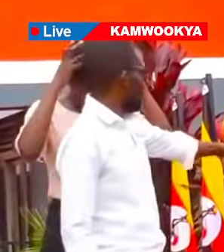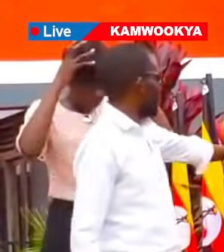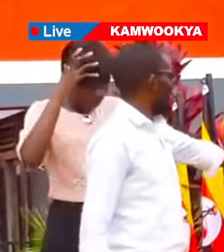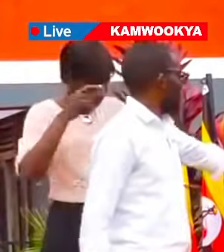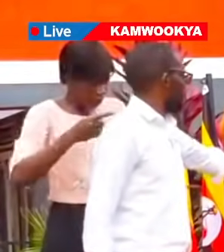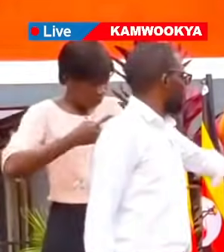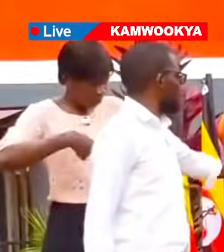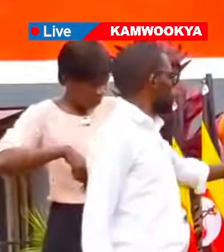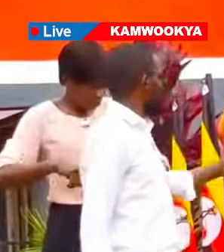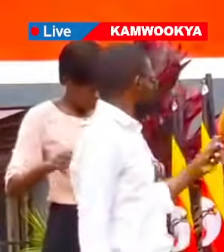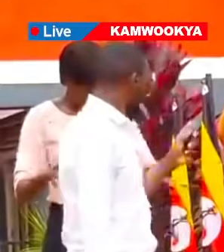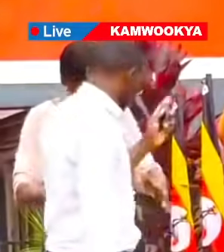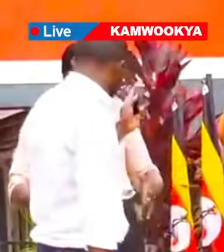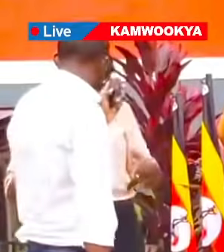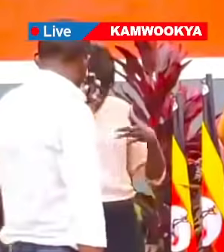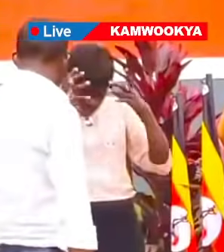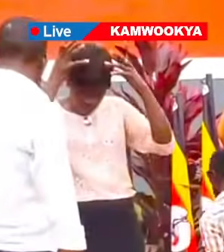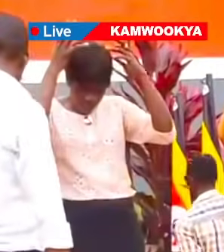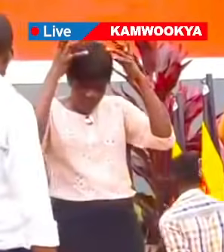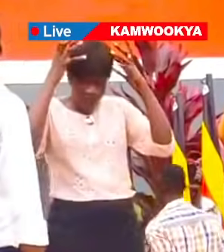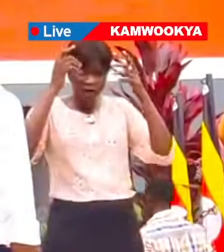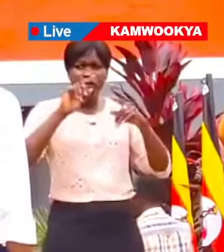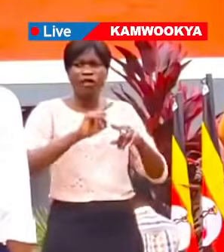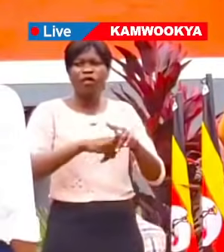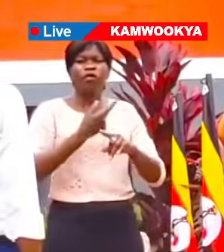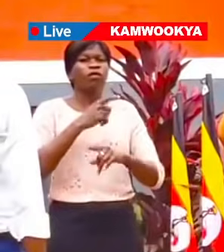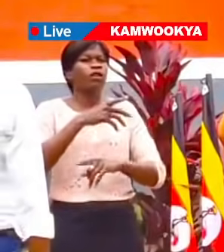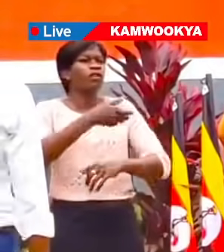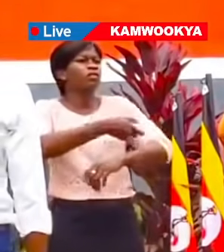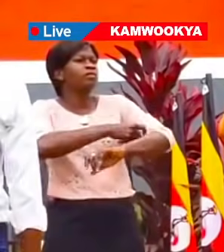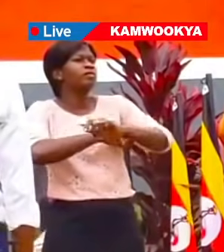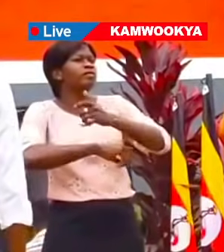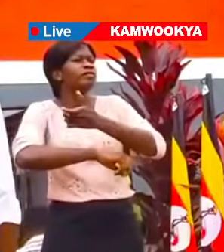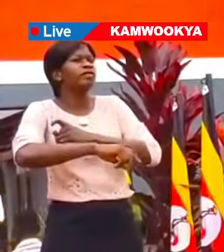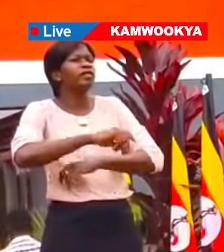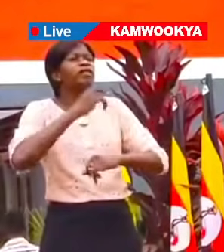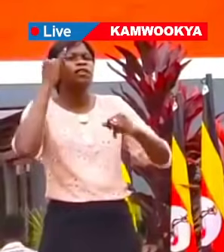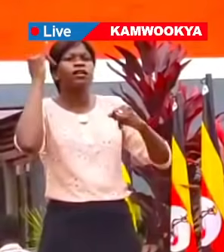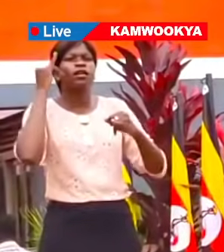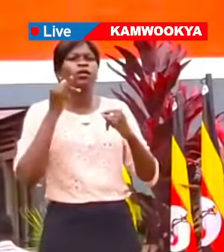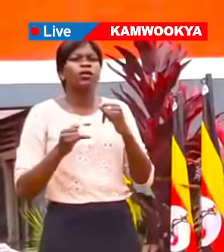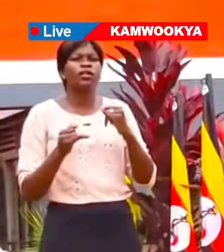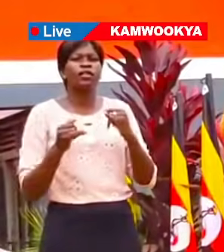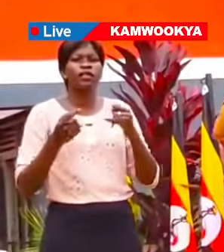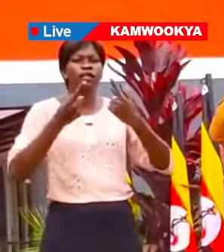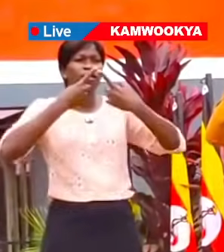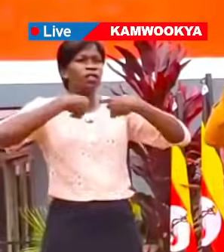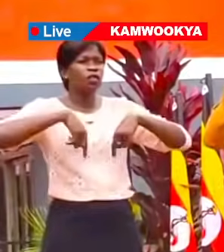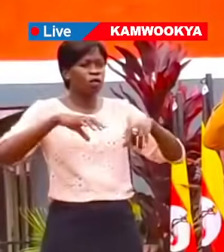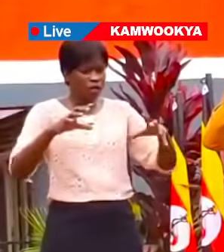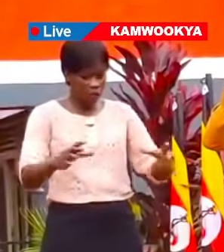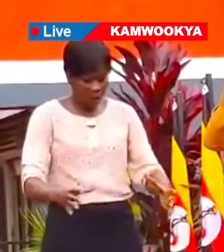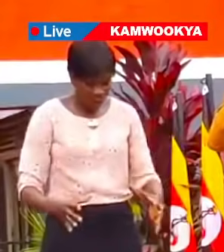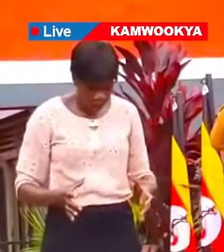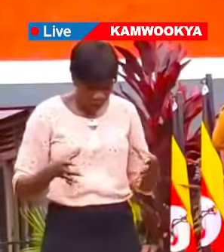tuliyambale ngule, tuliyambale ngule. Olutalo